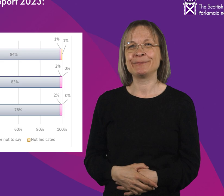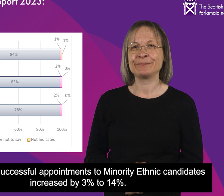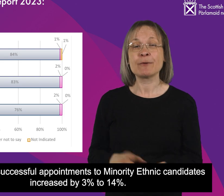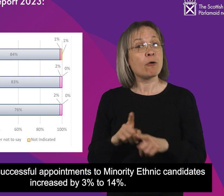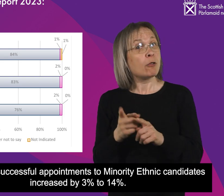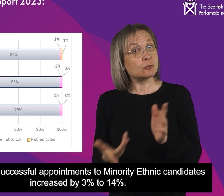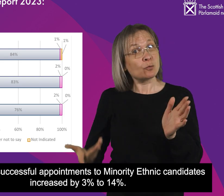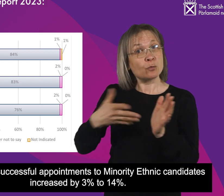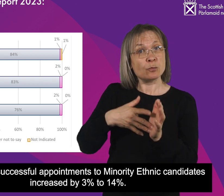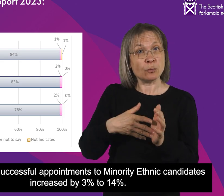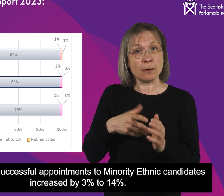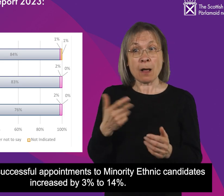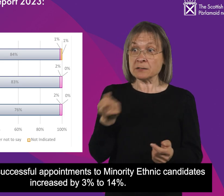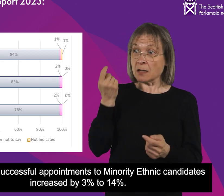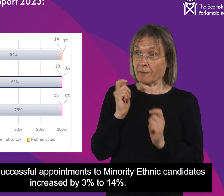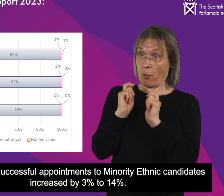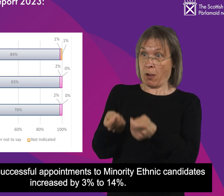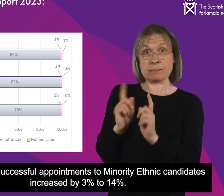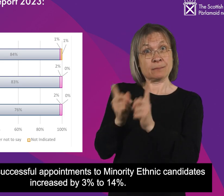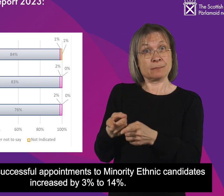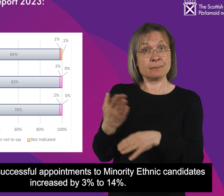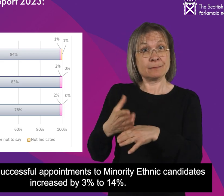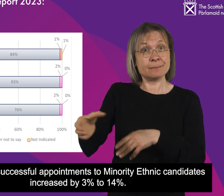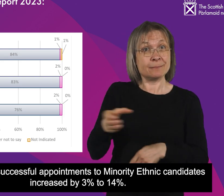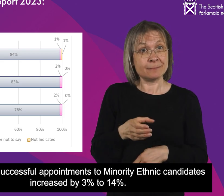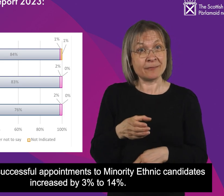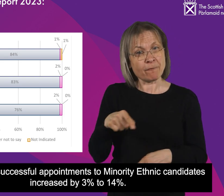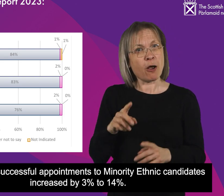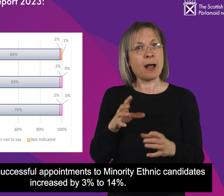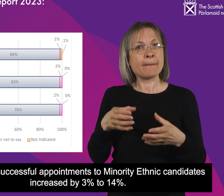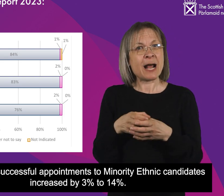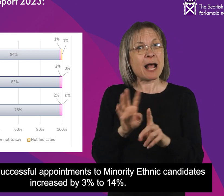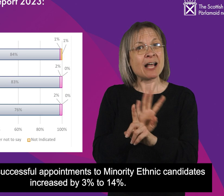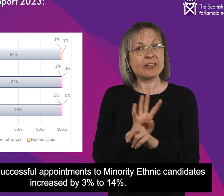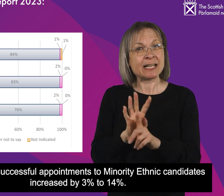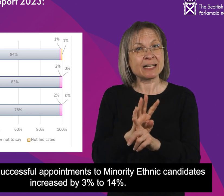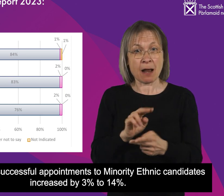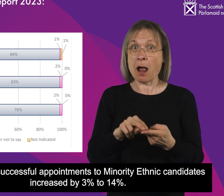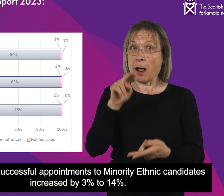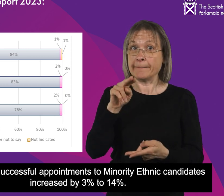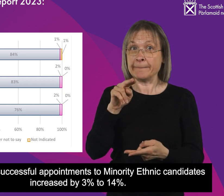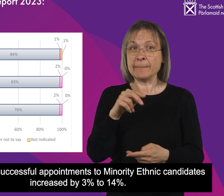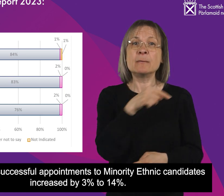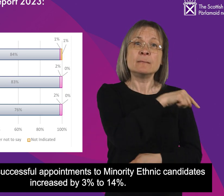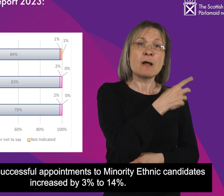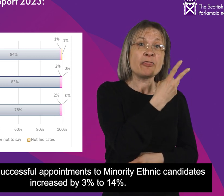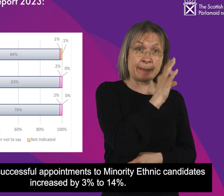In addition, successful appointments to minority ethnic candidates increased by 3% to 14%.